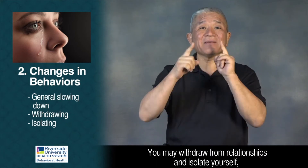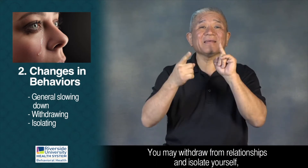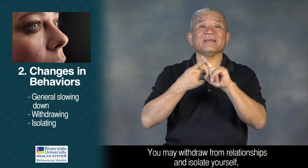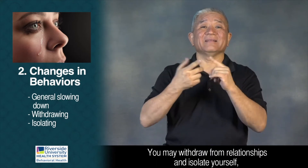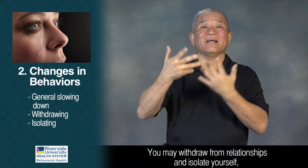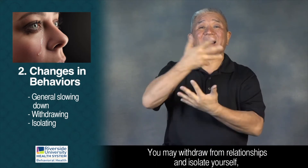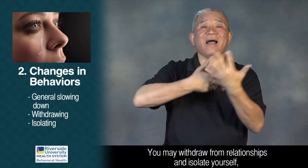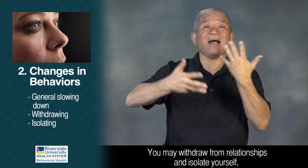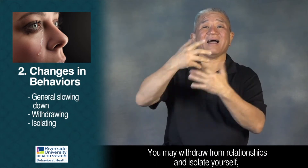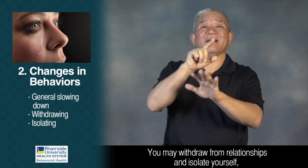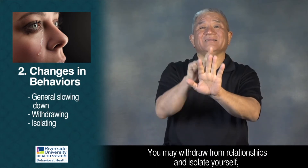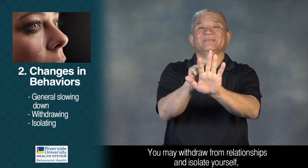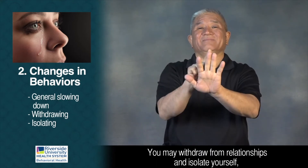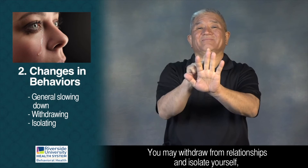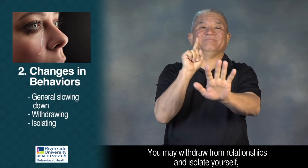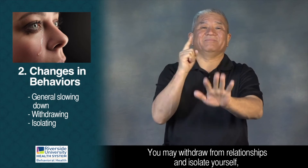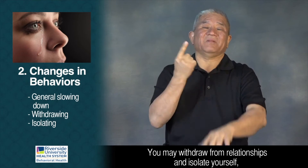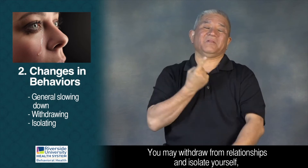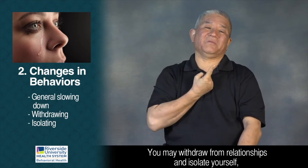You may withdraw from relationships and isolate yourself.